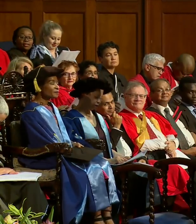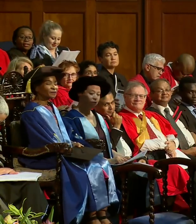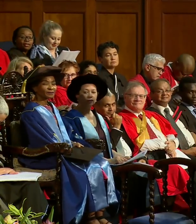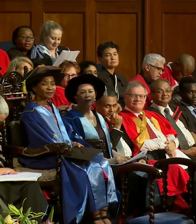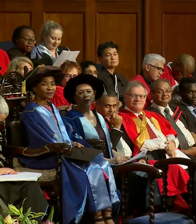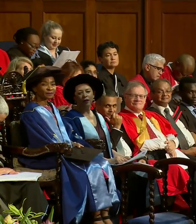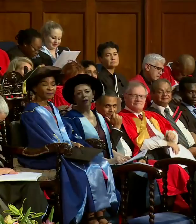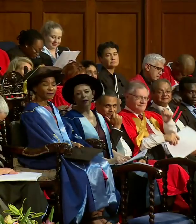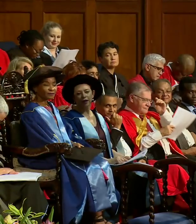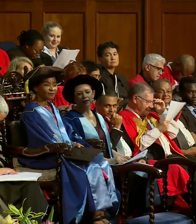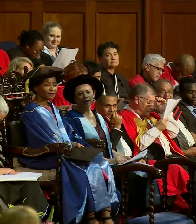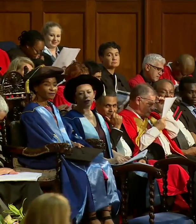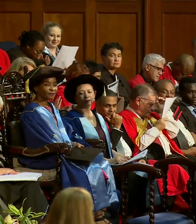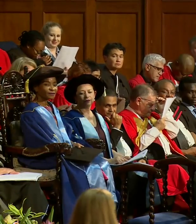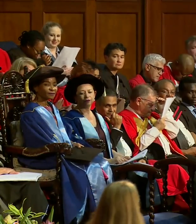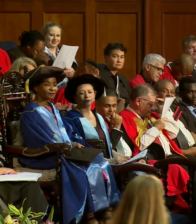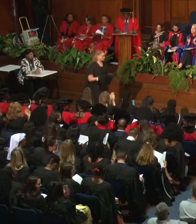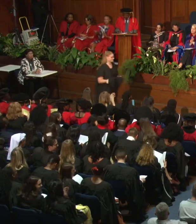Azel Tiffany Park.